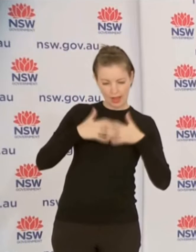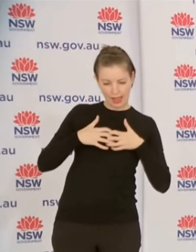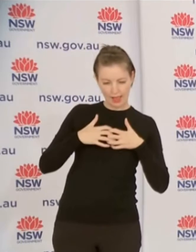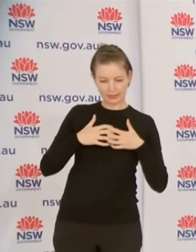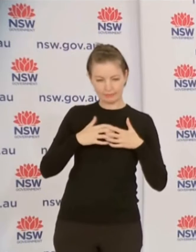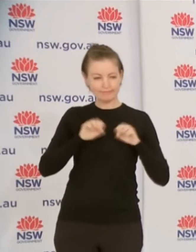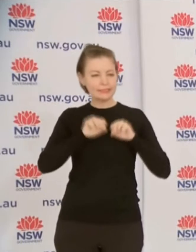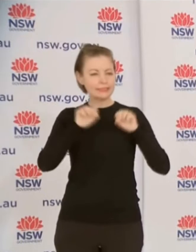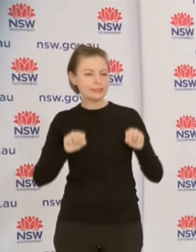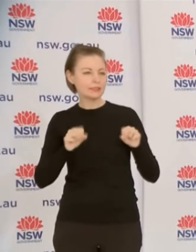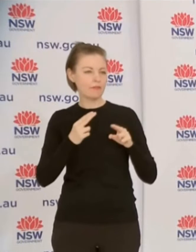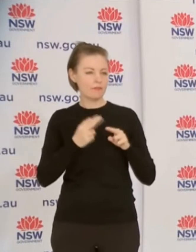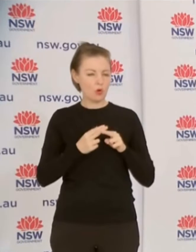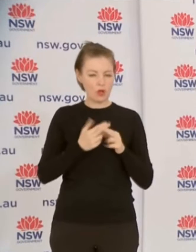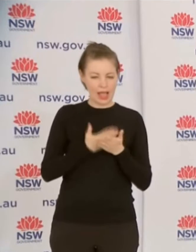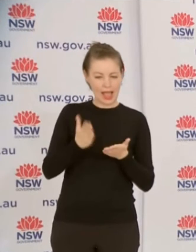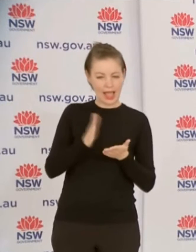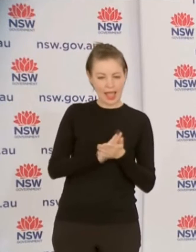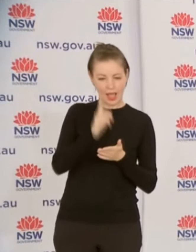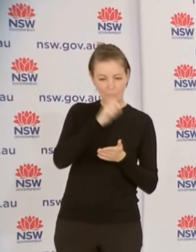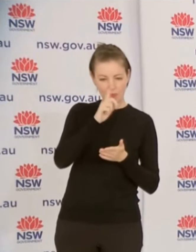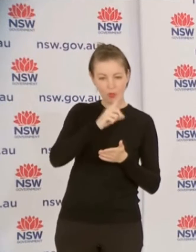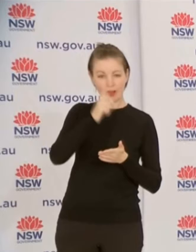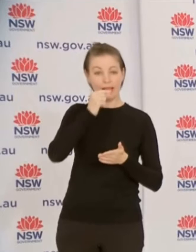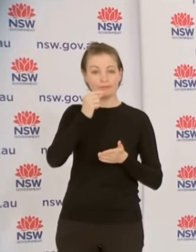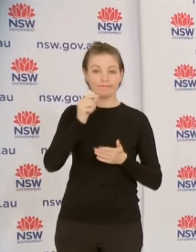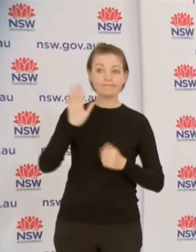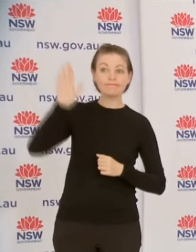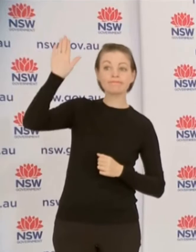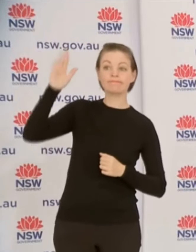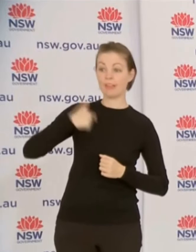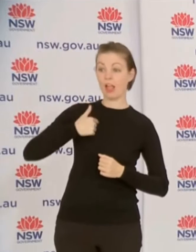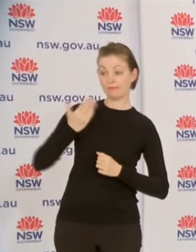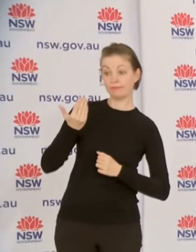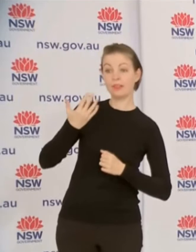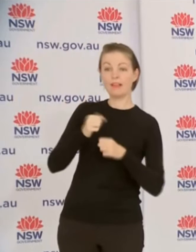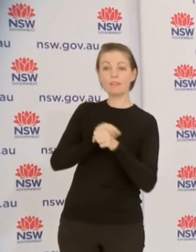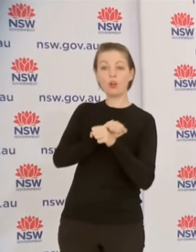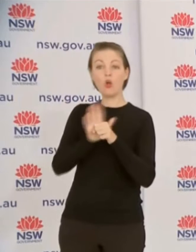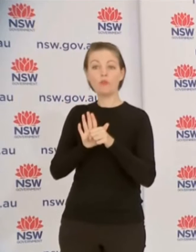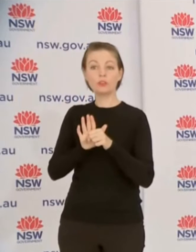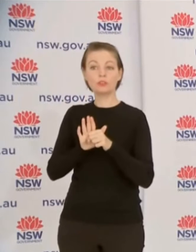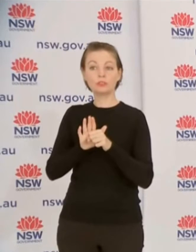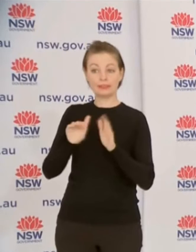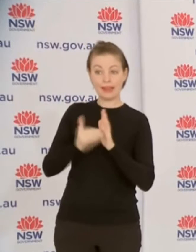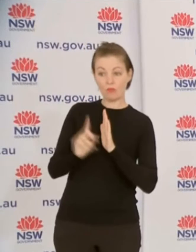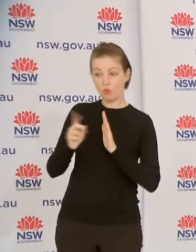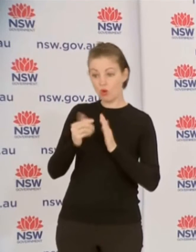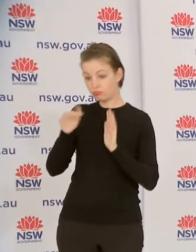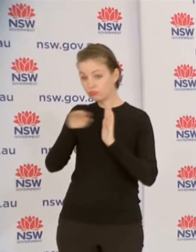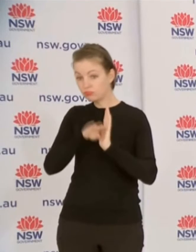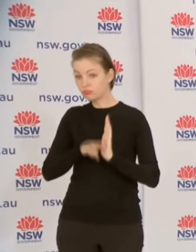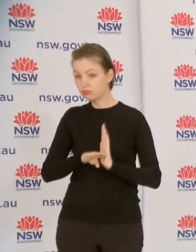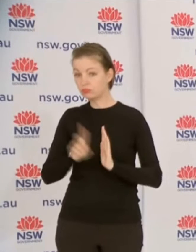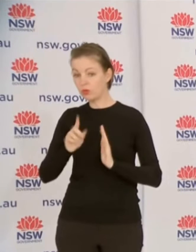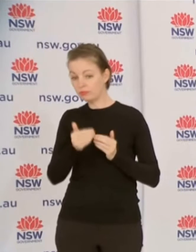can indicate that they've had recent COVID, and that would be developed into our thinking. But there may be certain circumstances